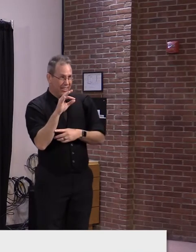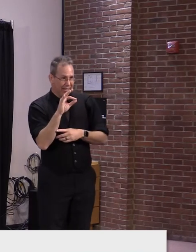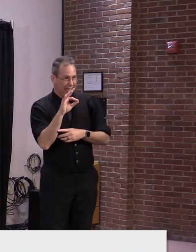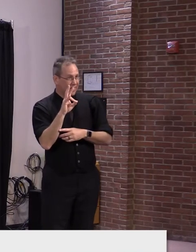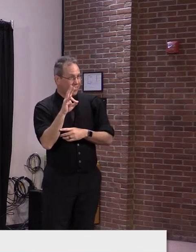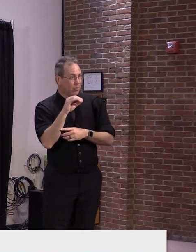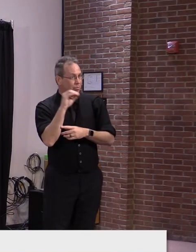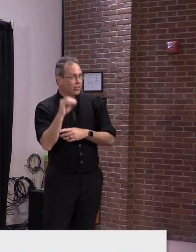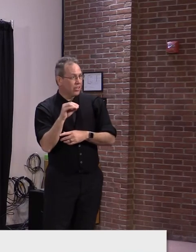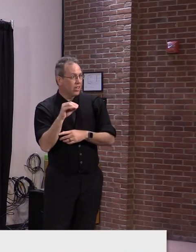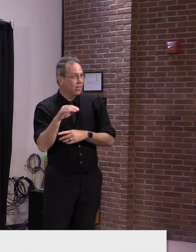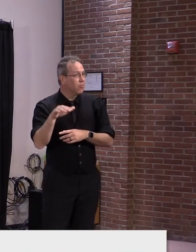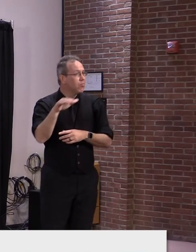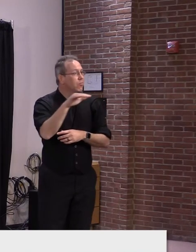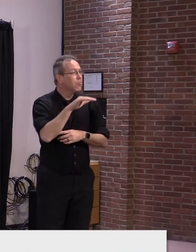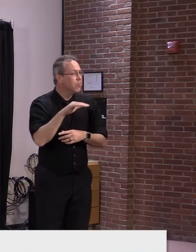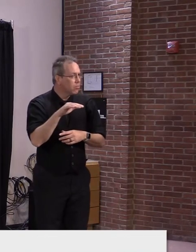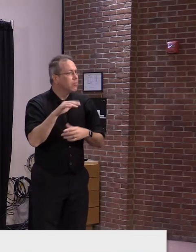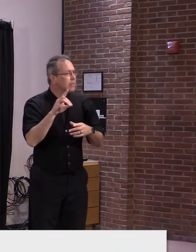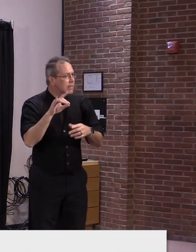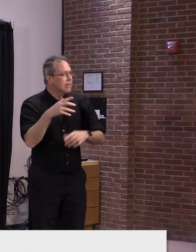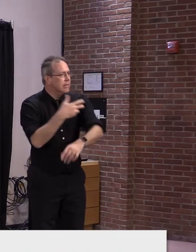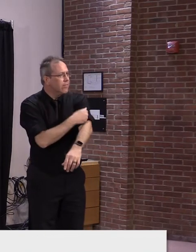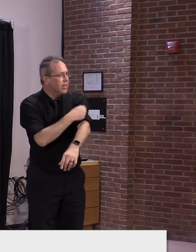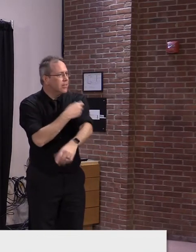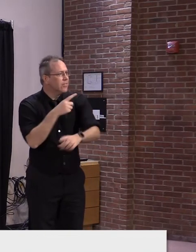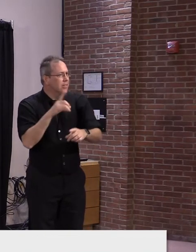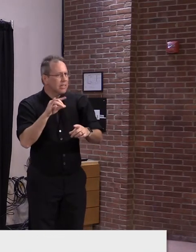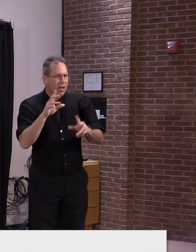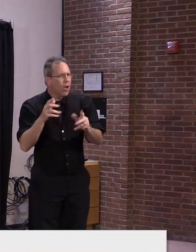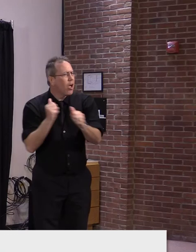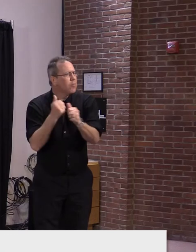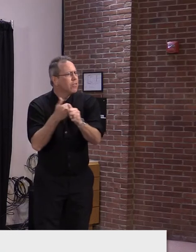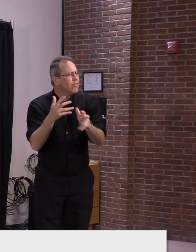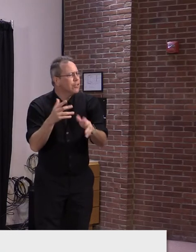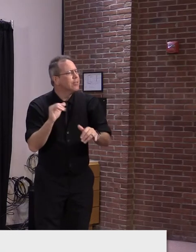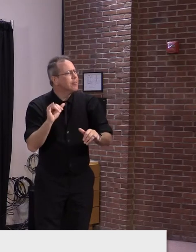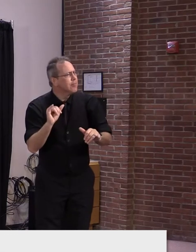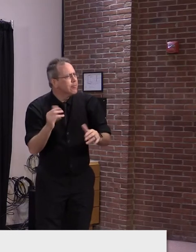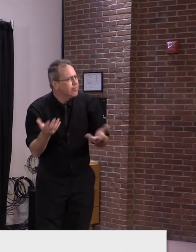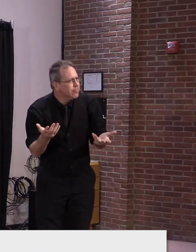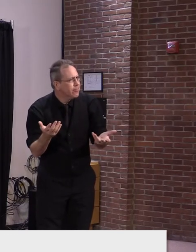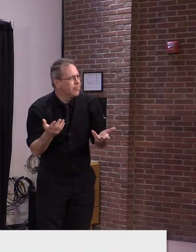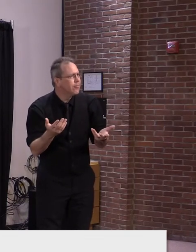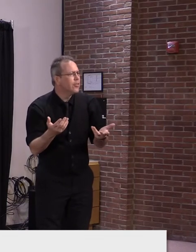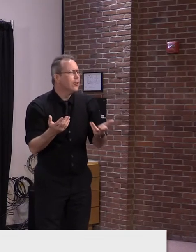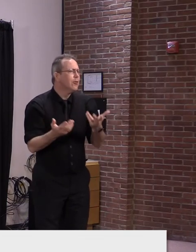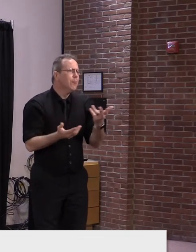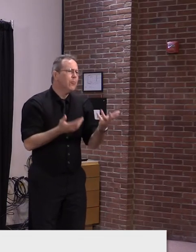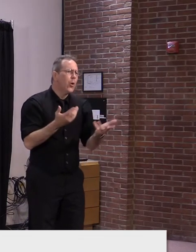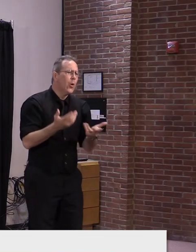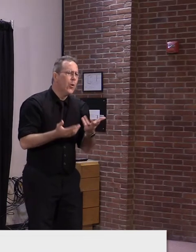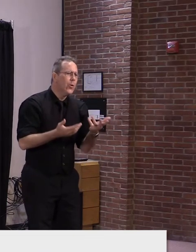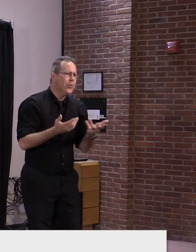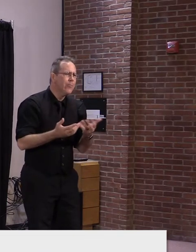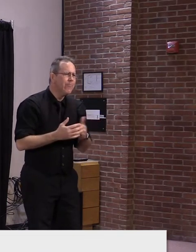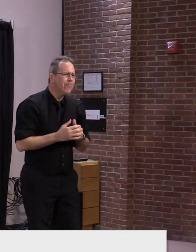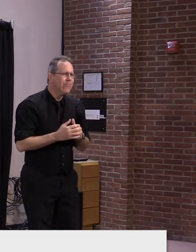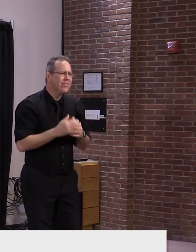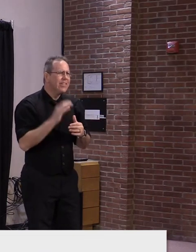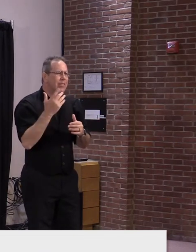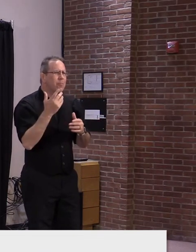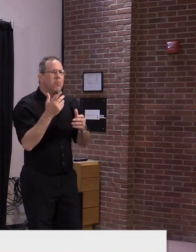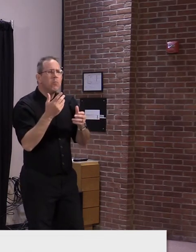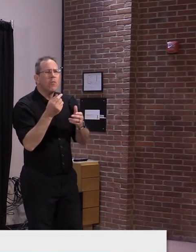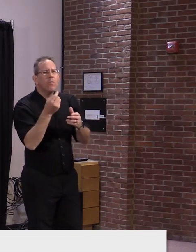97%+ rate of people completely vaccinated, up to date, with booster. And then a few of the smaller ones